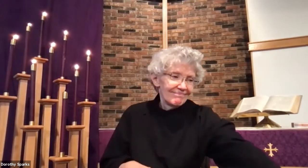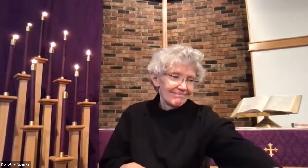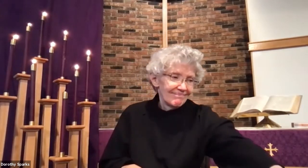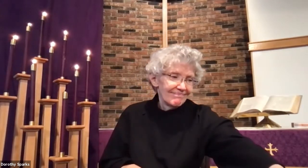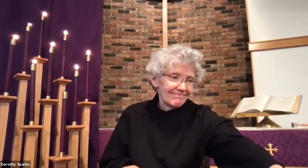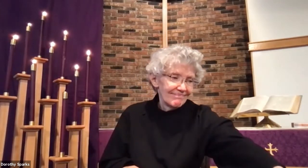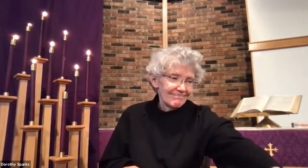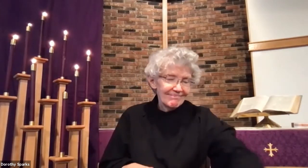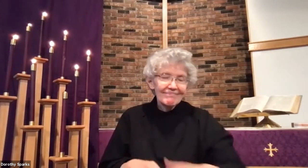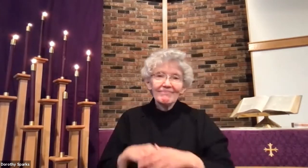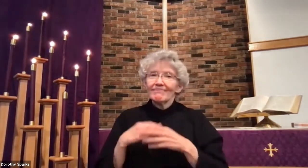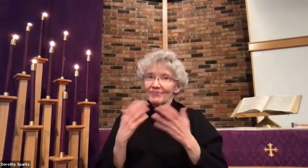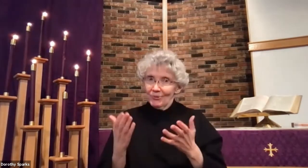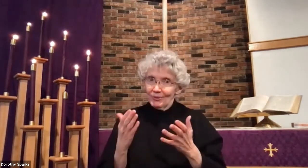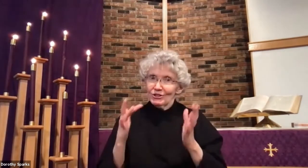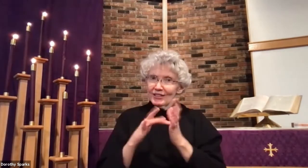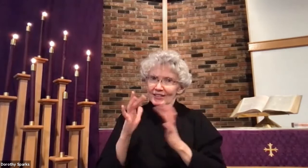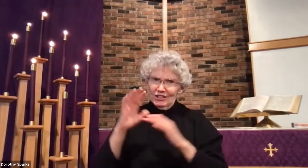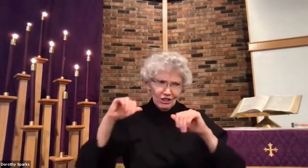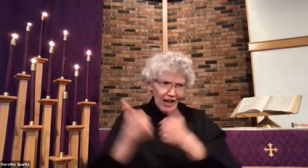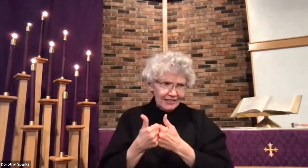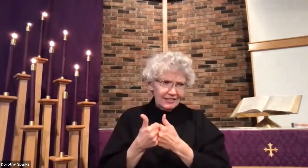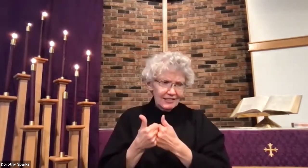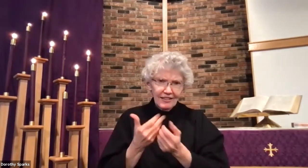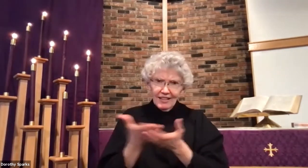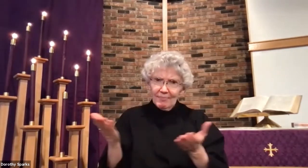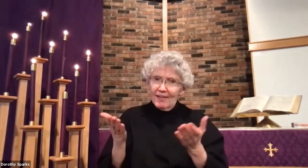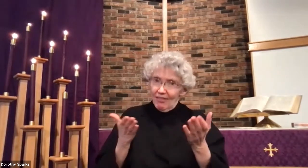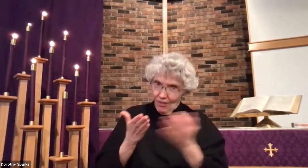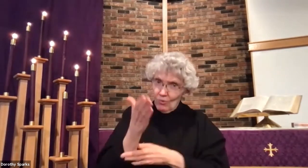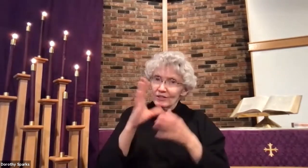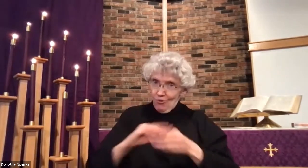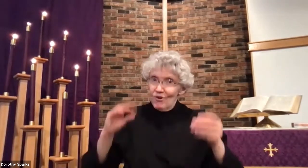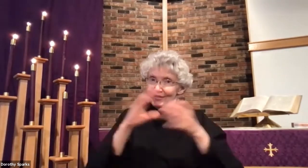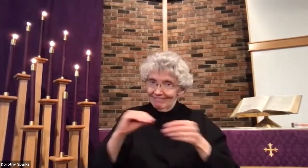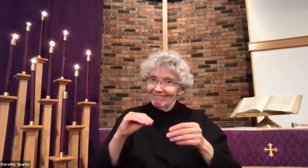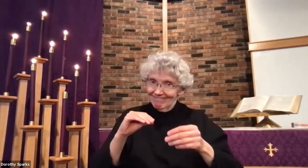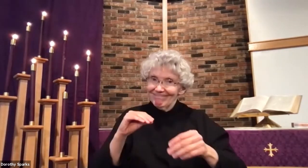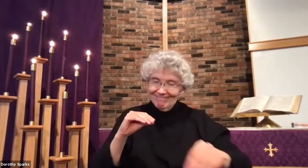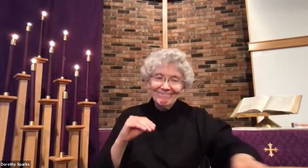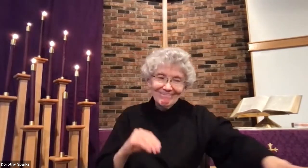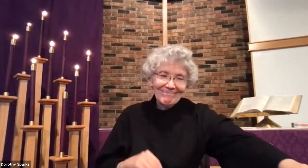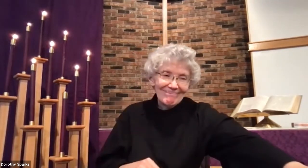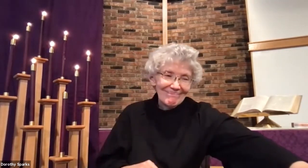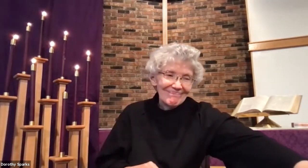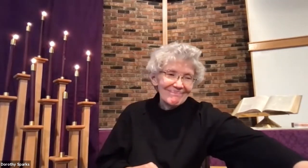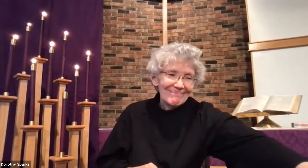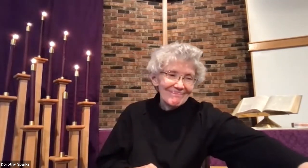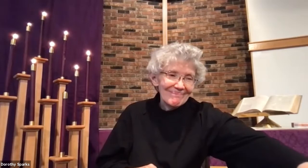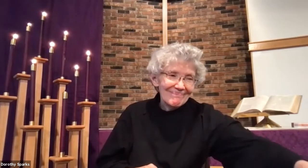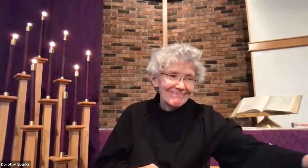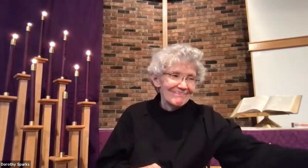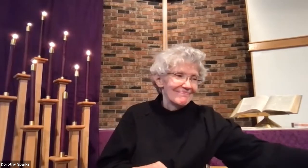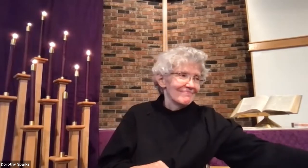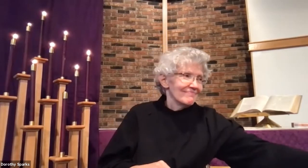want to interact or deal with these Samaritans. So, however, Jesus